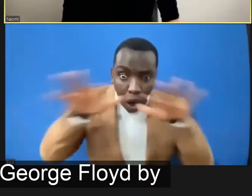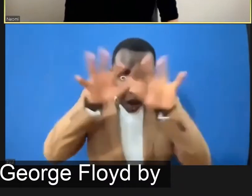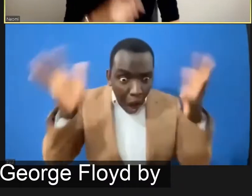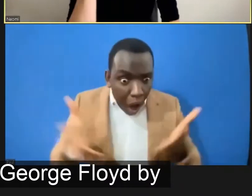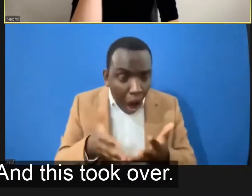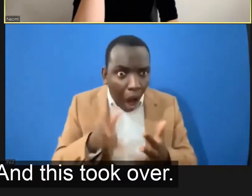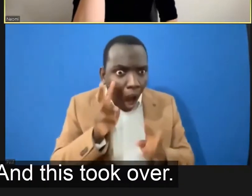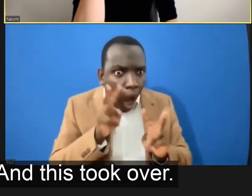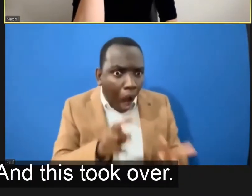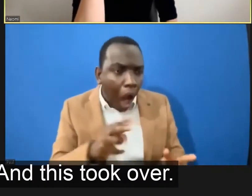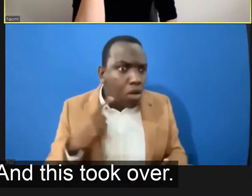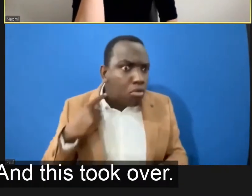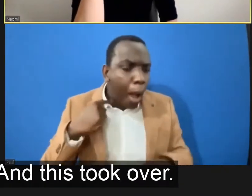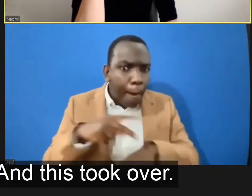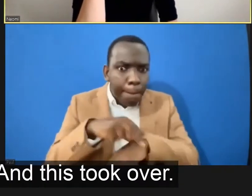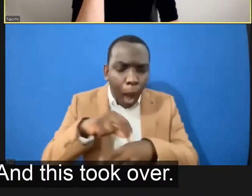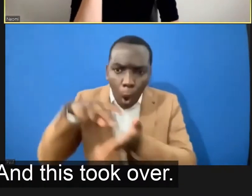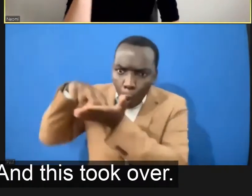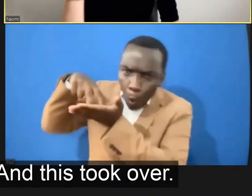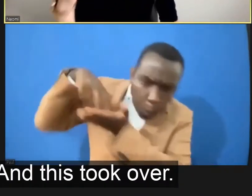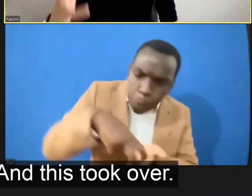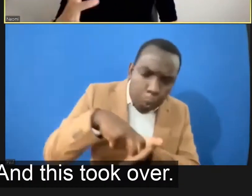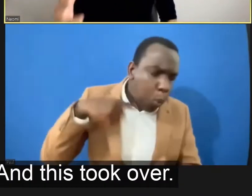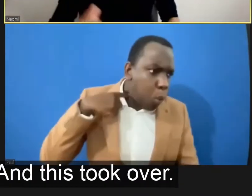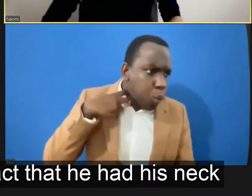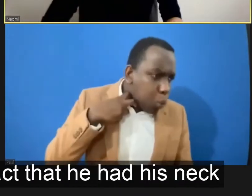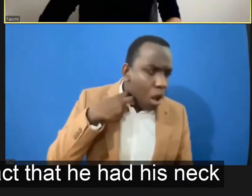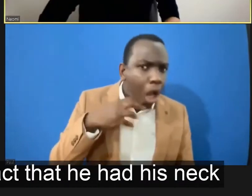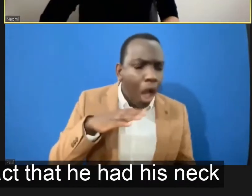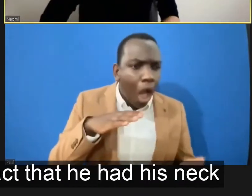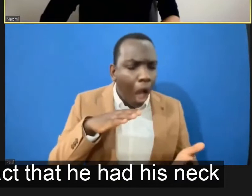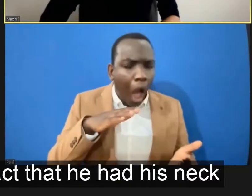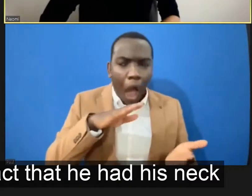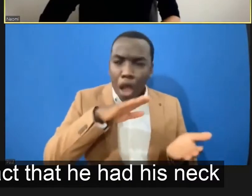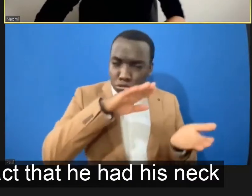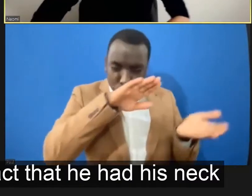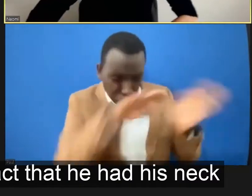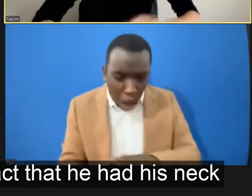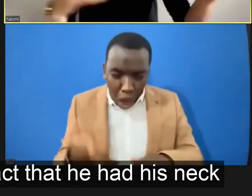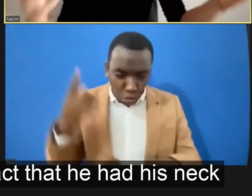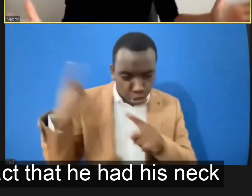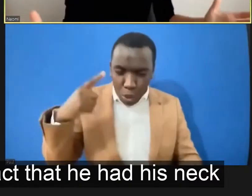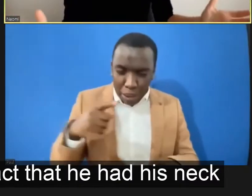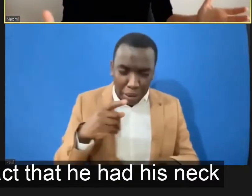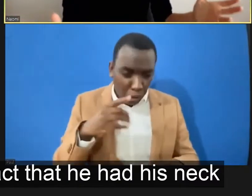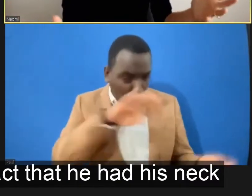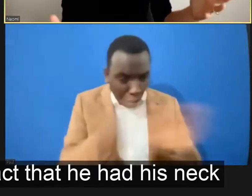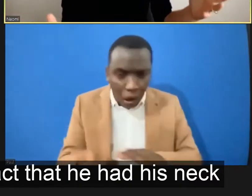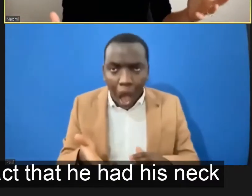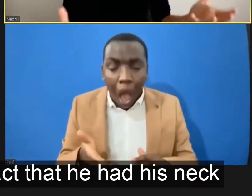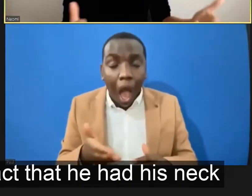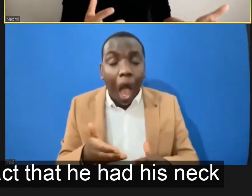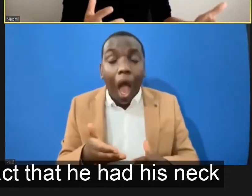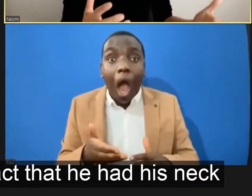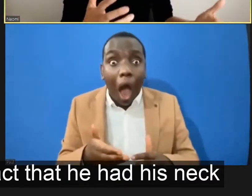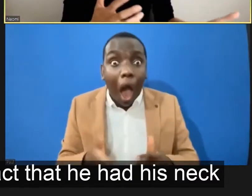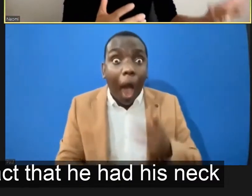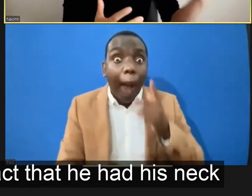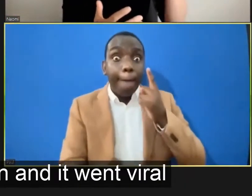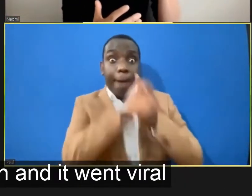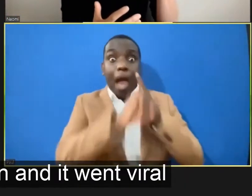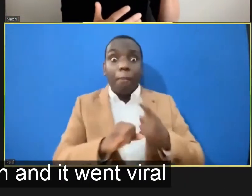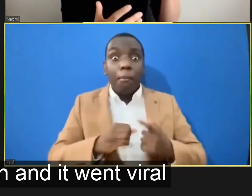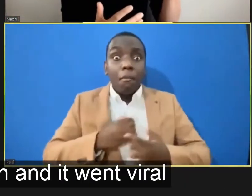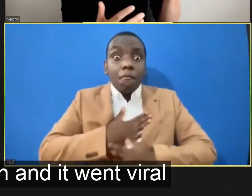Floyd by an American policeman. And this took over. The media picked up on the fact that he had had his